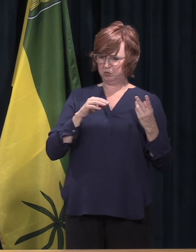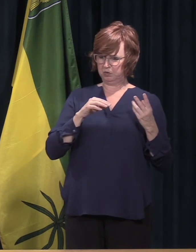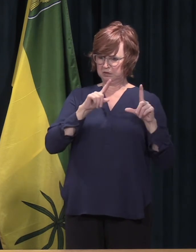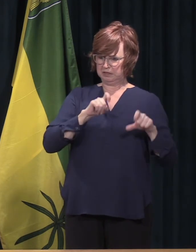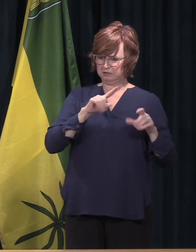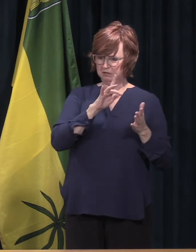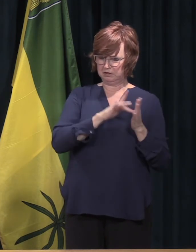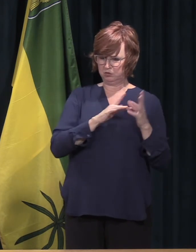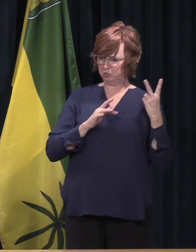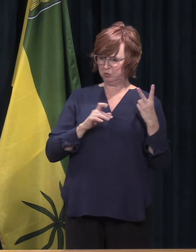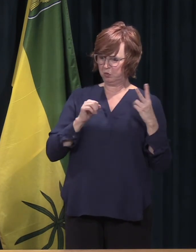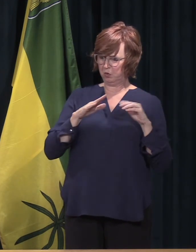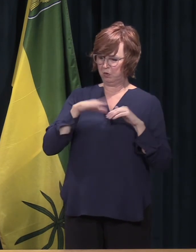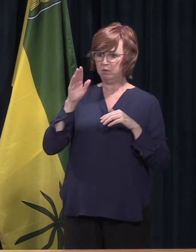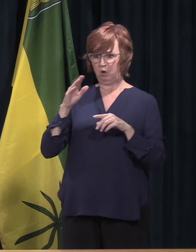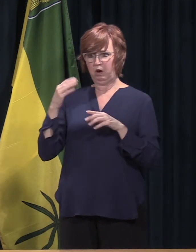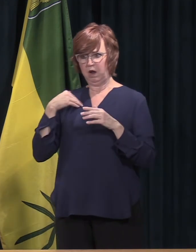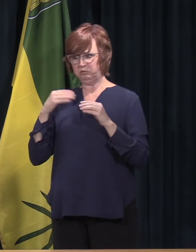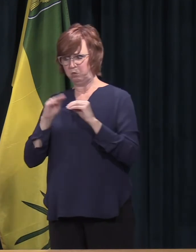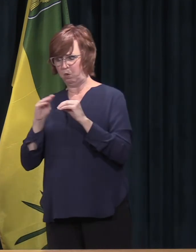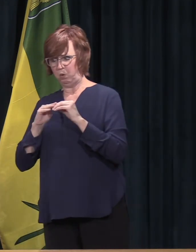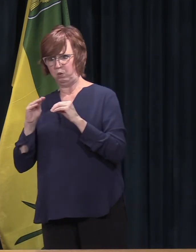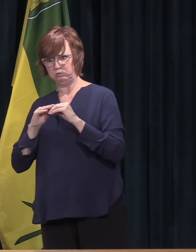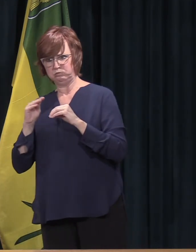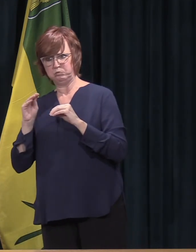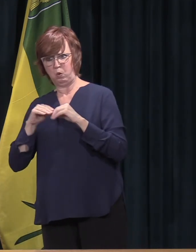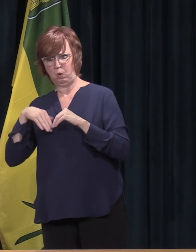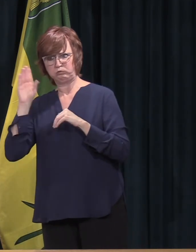information. Last question to Arthur.